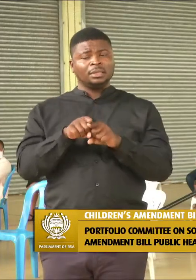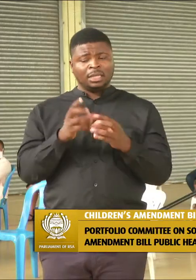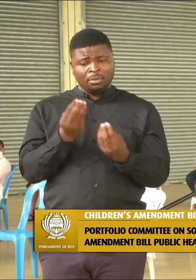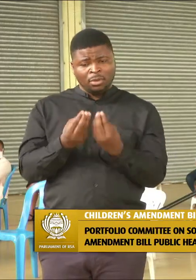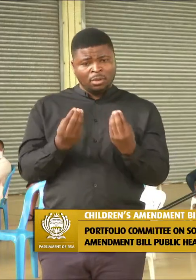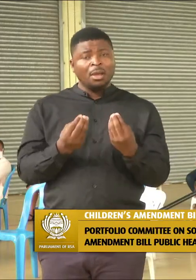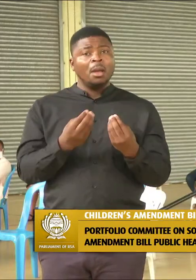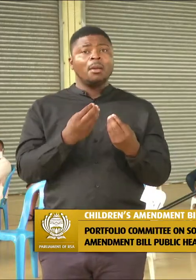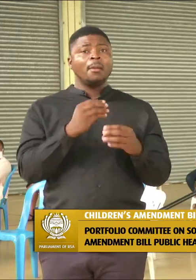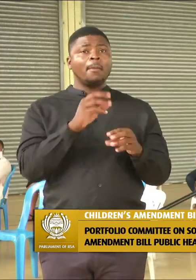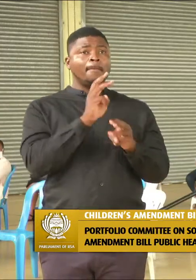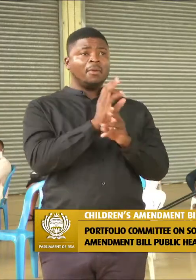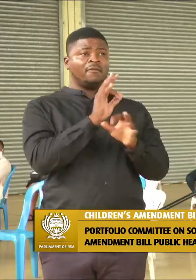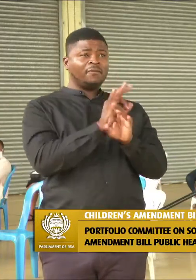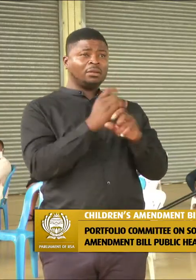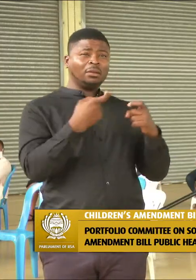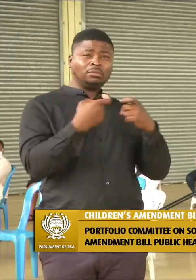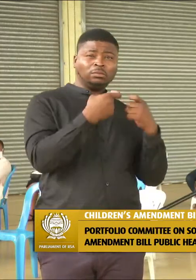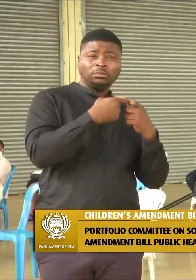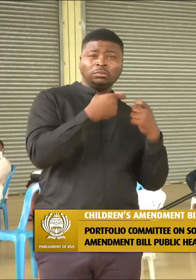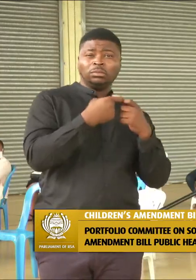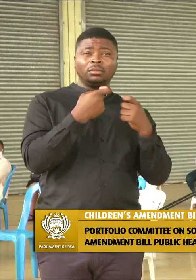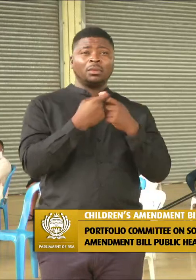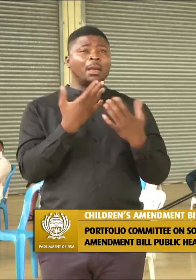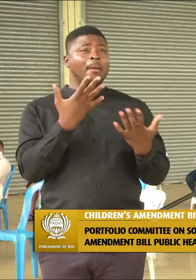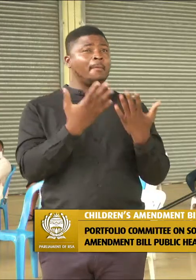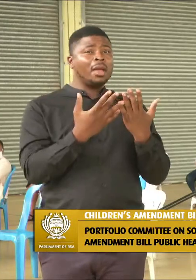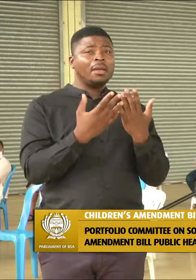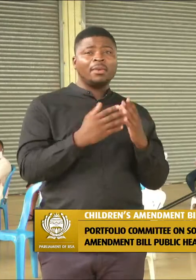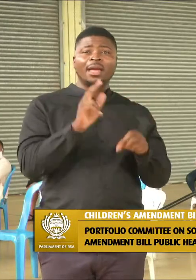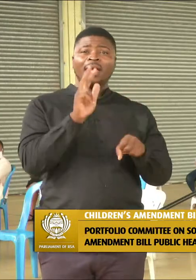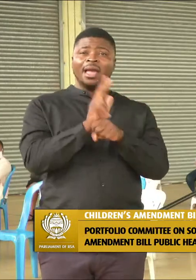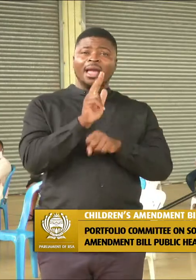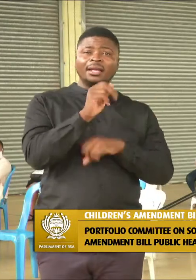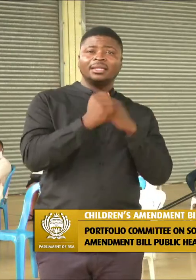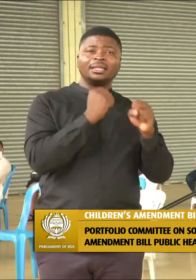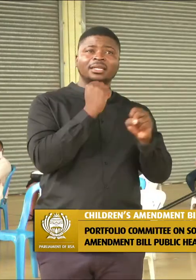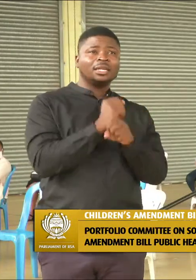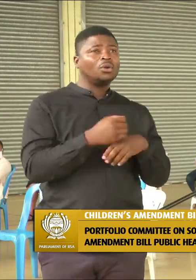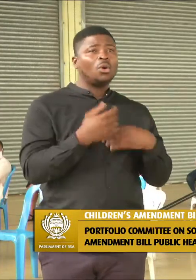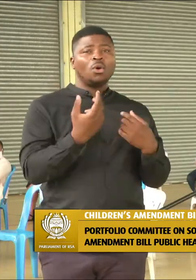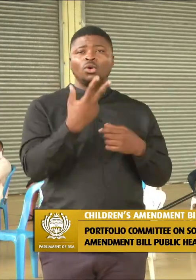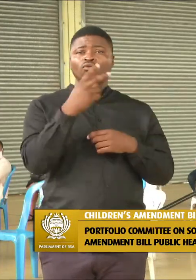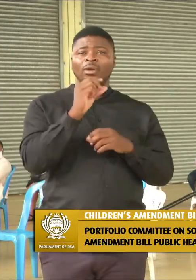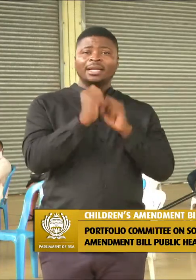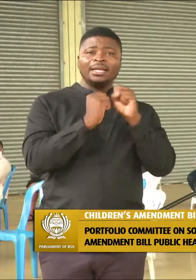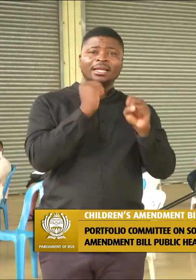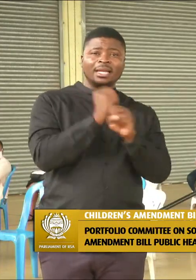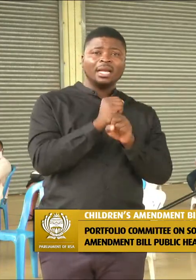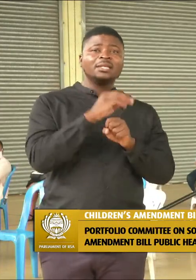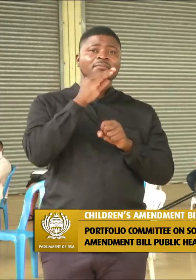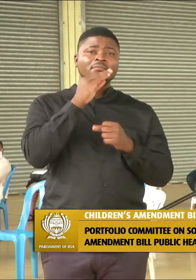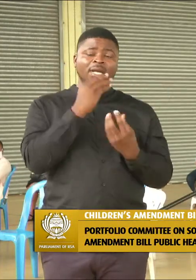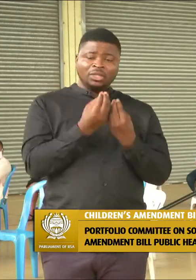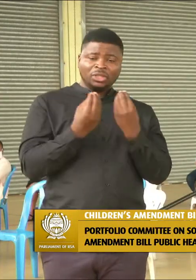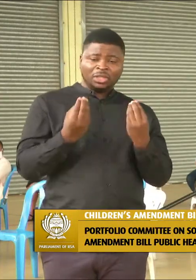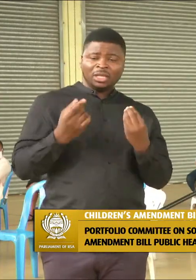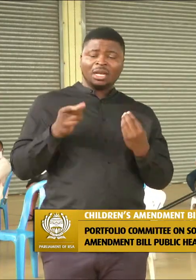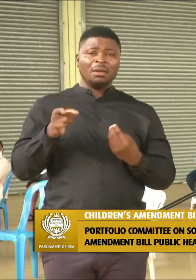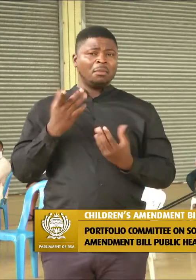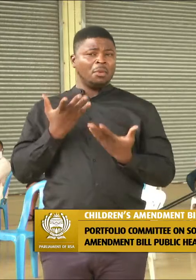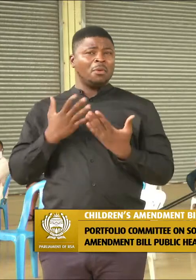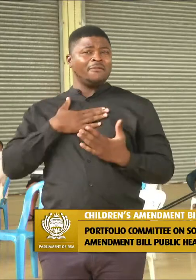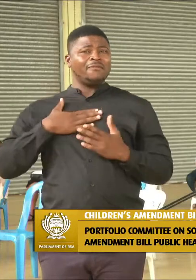for 18 years, 21 years, however long, the child feels that they are the problem and they are